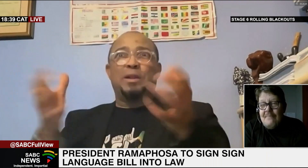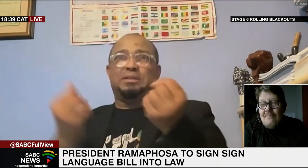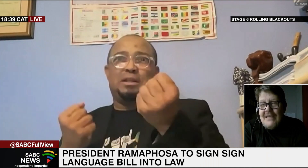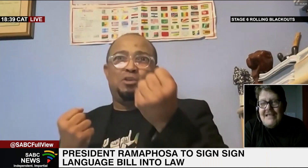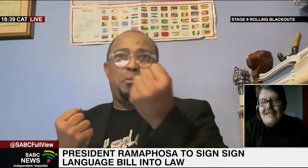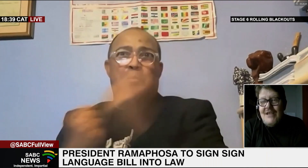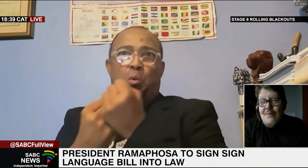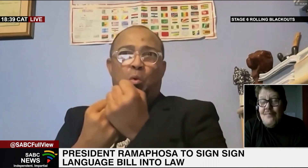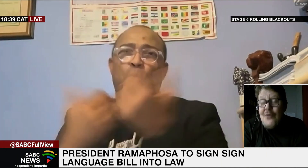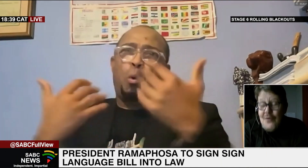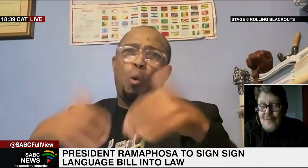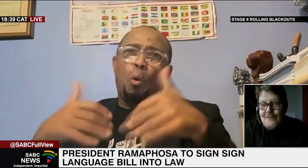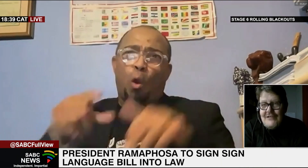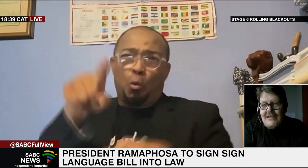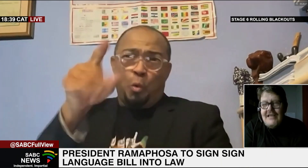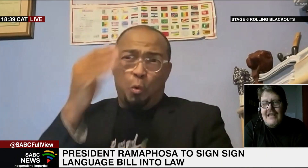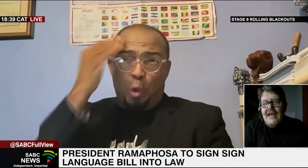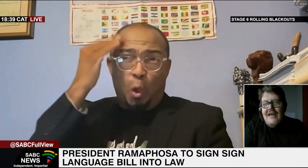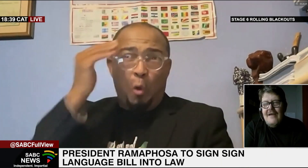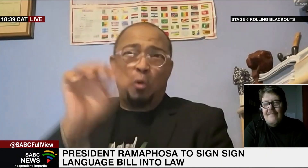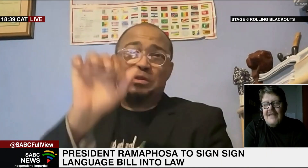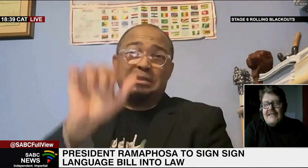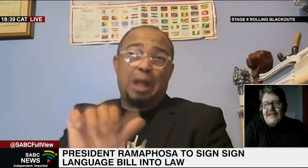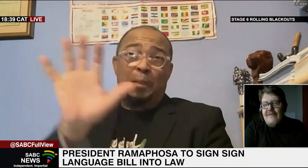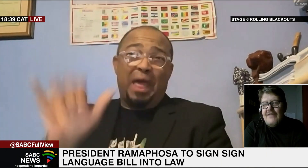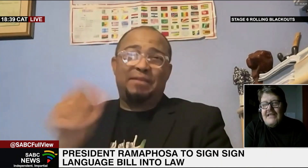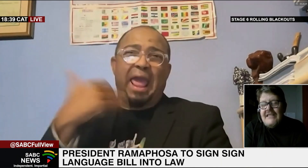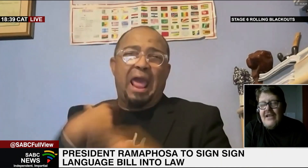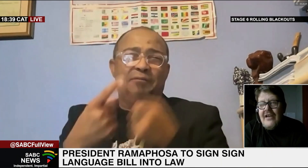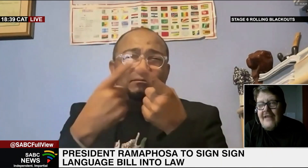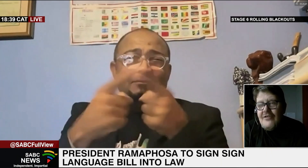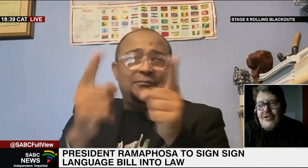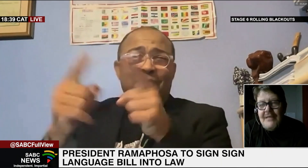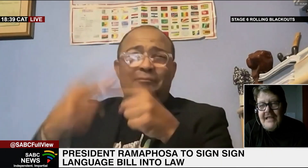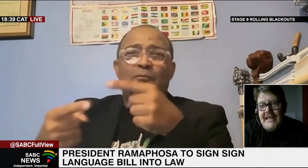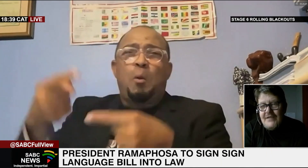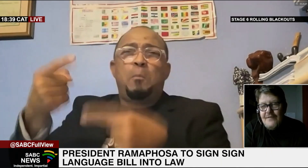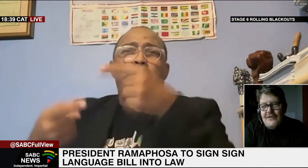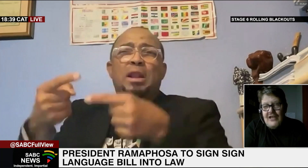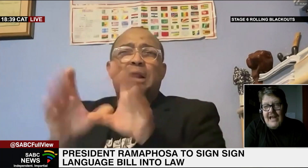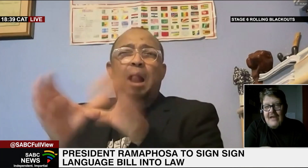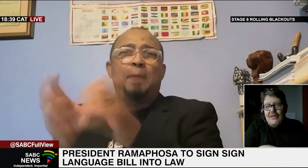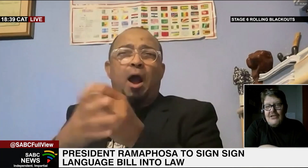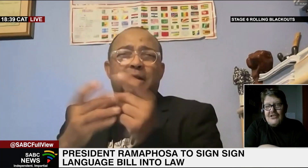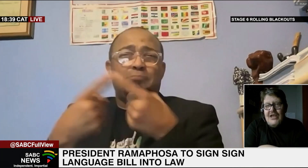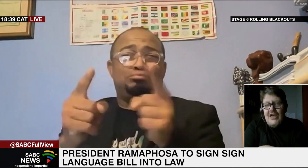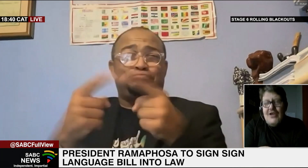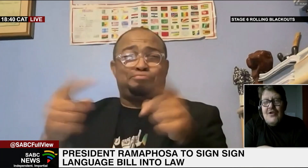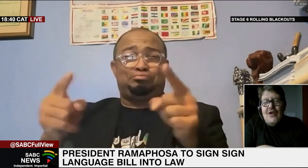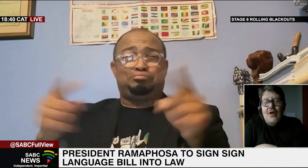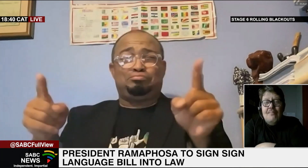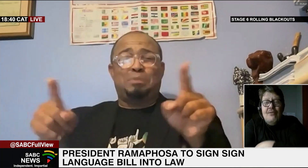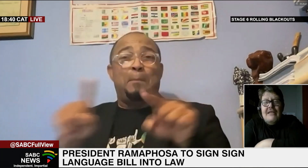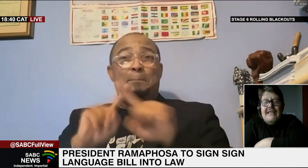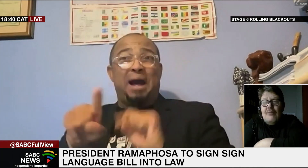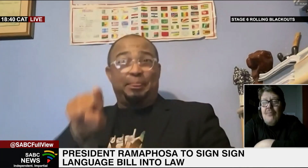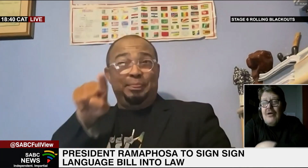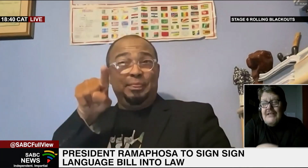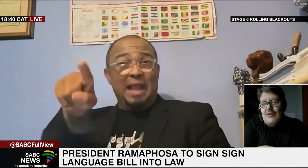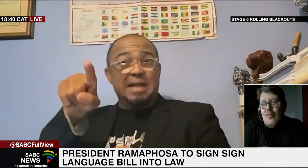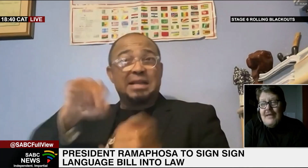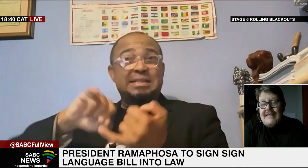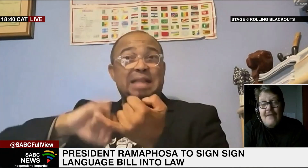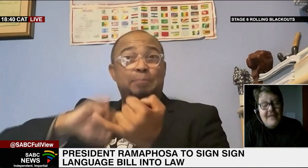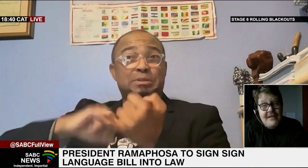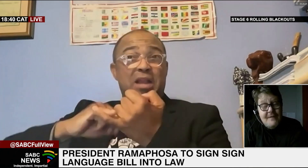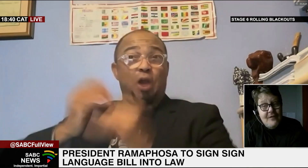306 MPs approved that South African Sign Language to be the next official language. You know, political